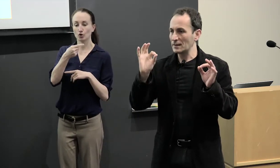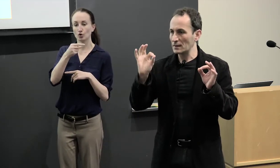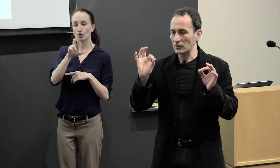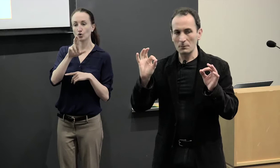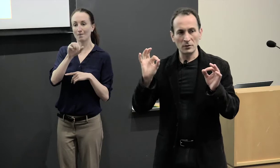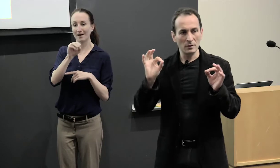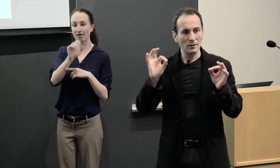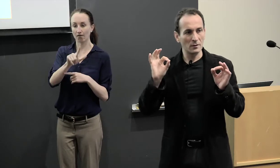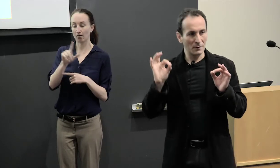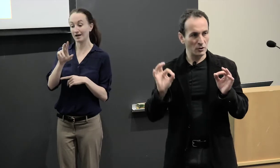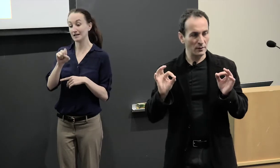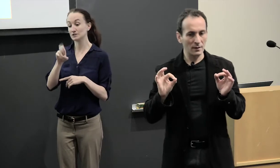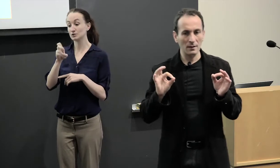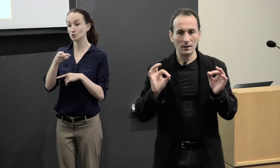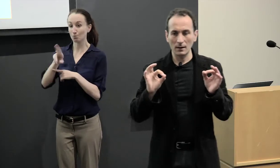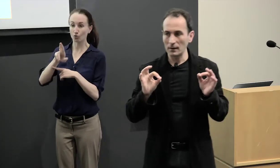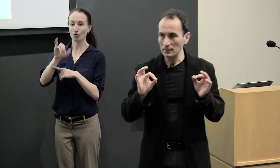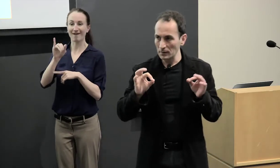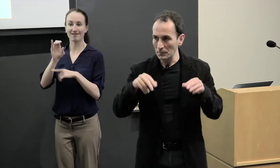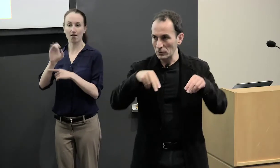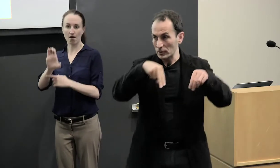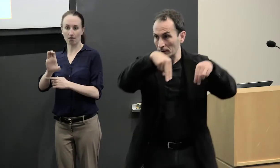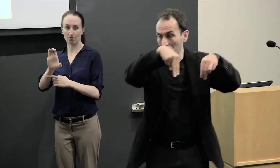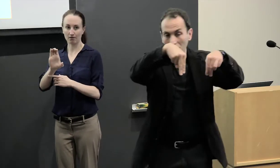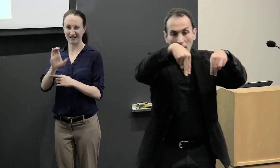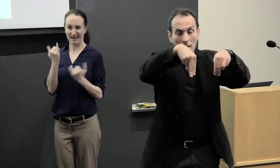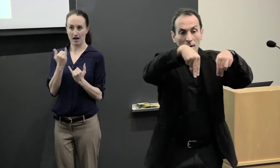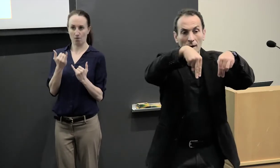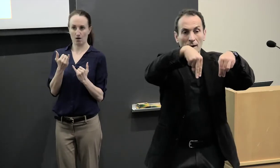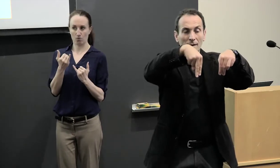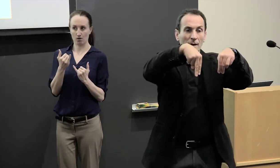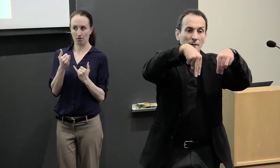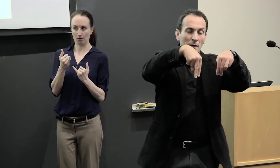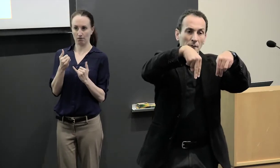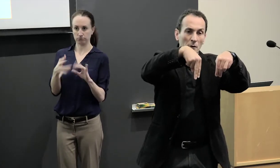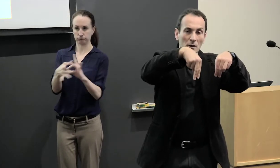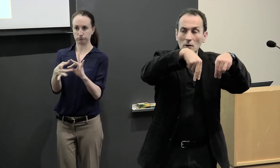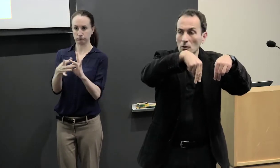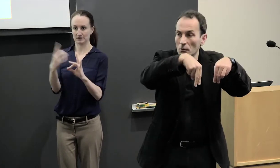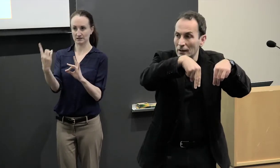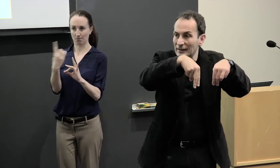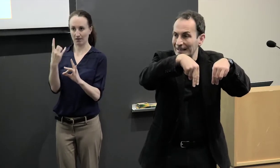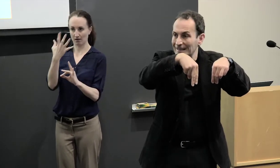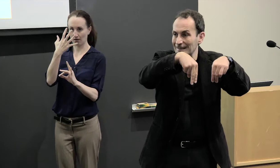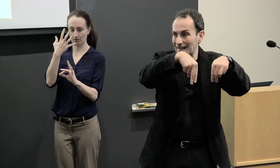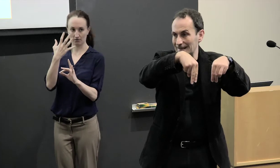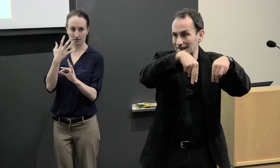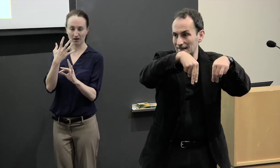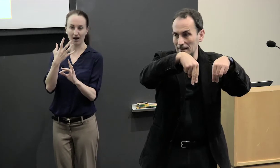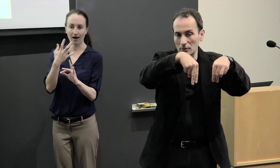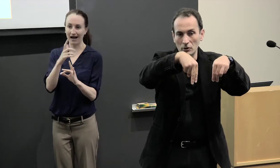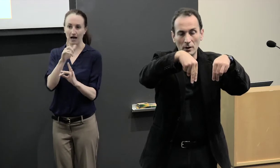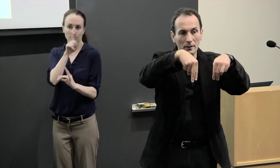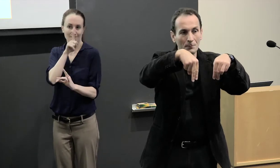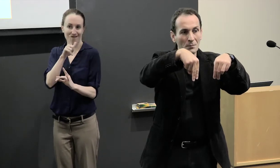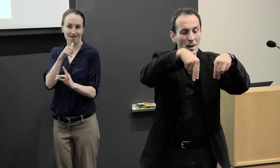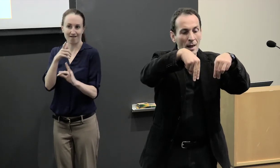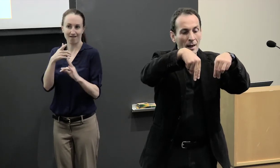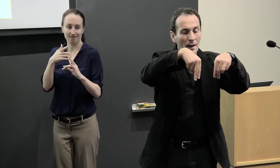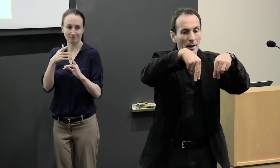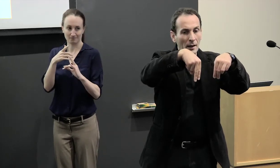Let me take this opportunity to mention something I didn't mention. I very quickly hinted at it in the